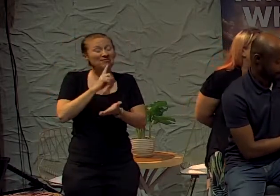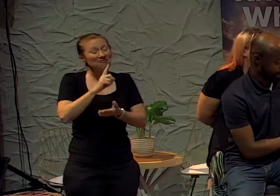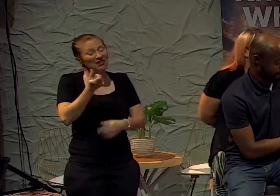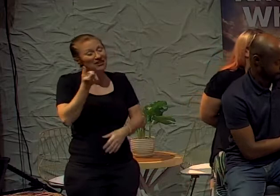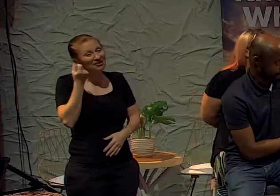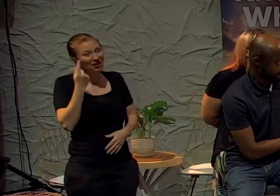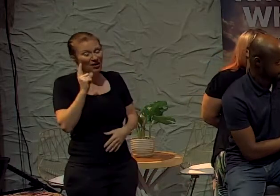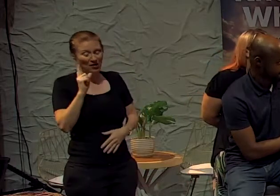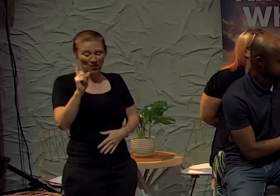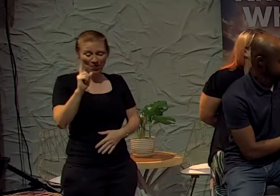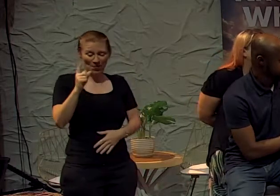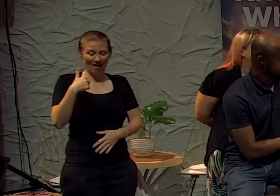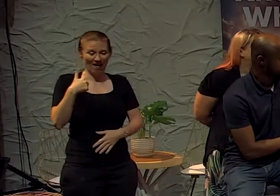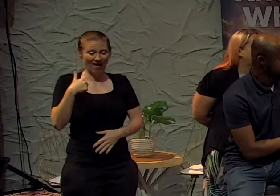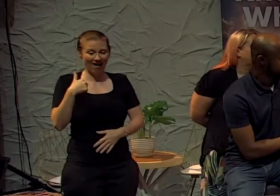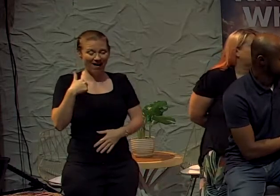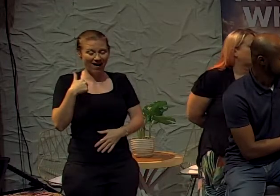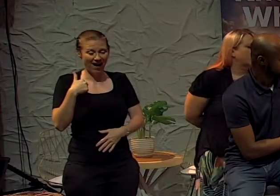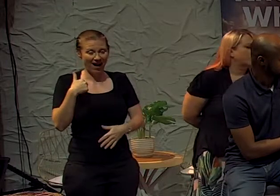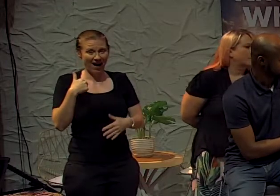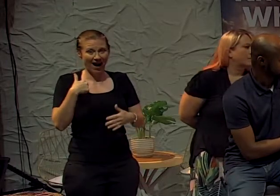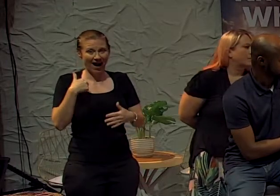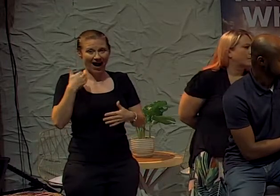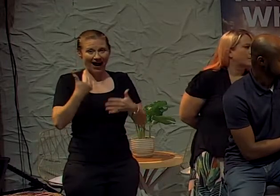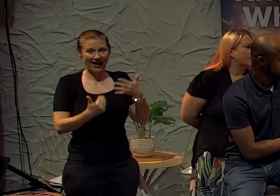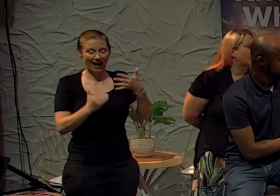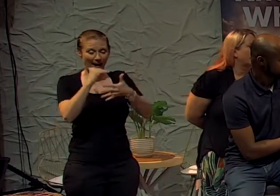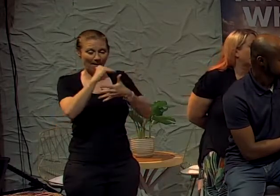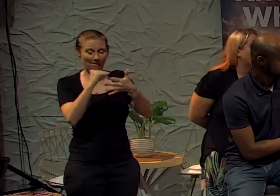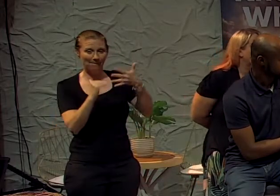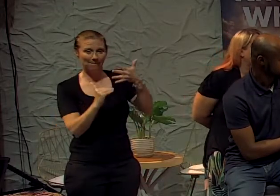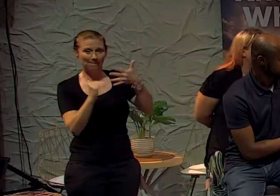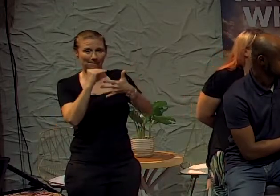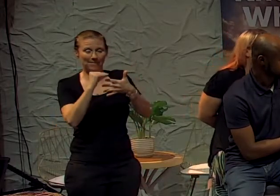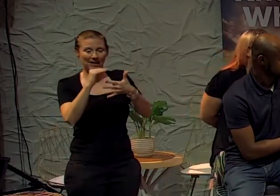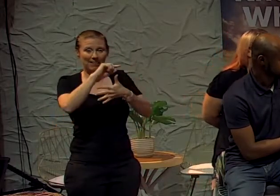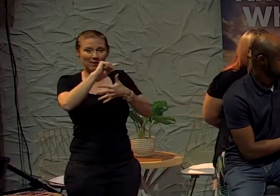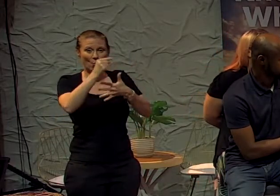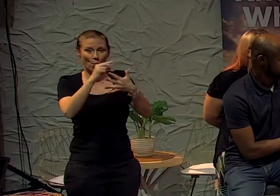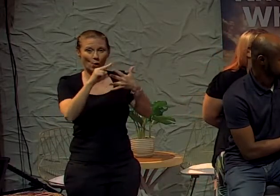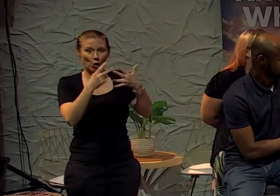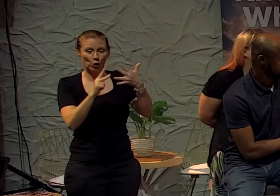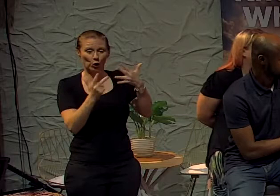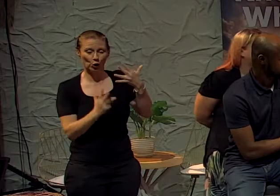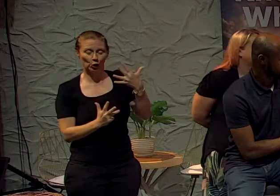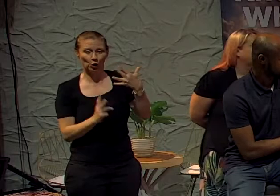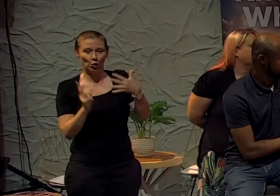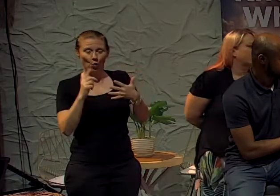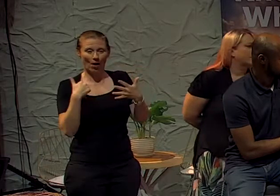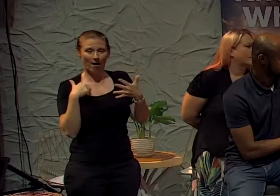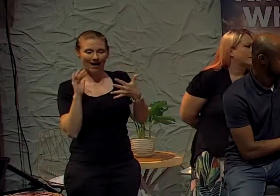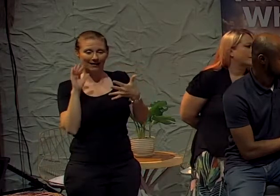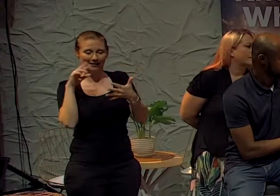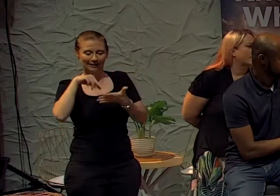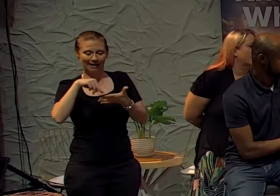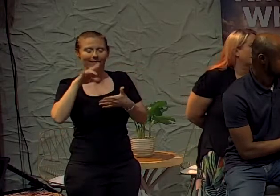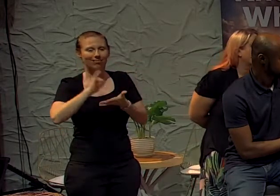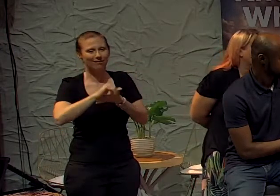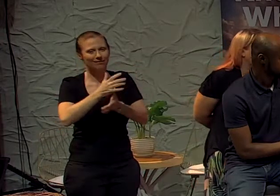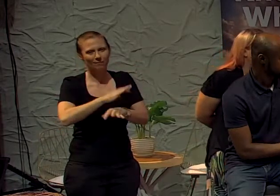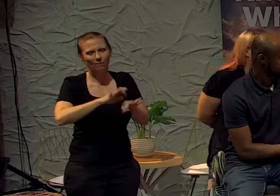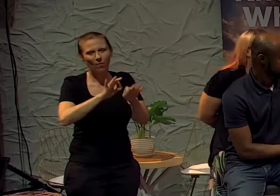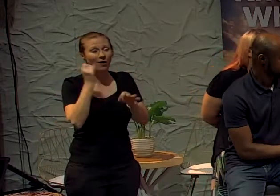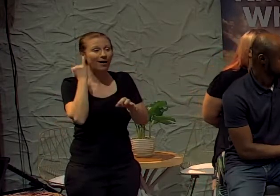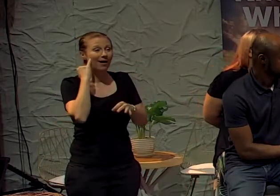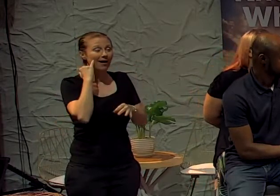understanding where I stand in the pecking order, is really important for us to remain joyful. Because if I get everything